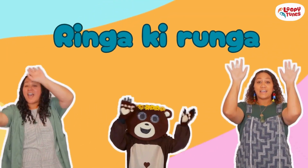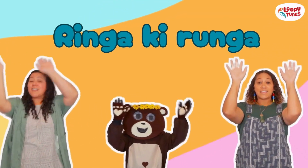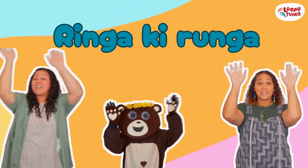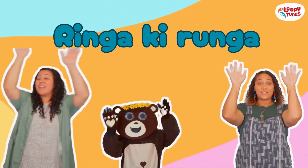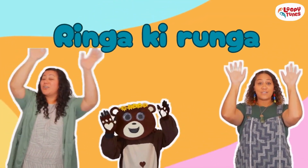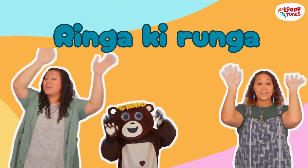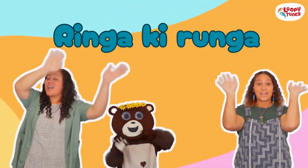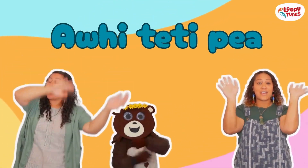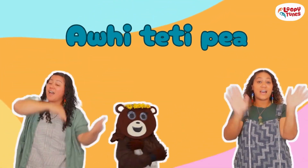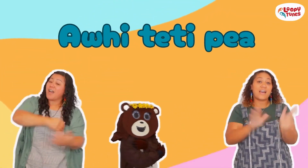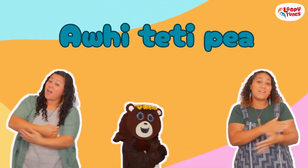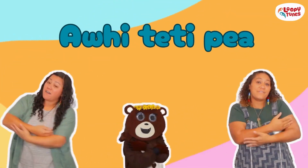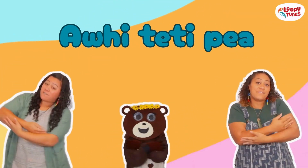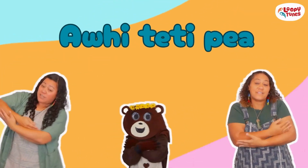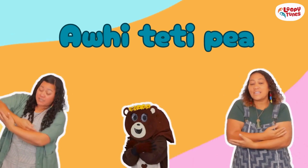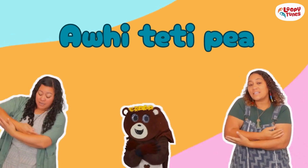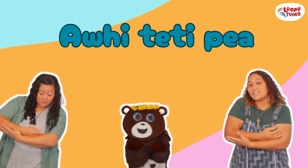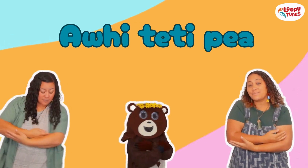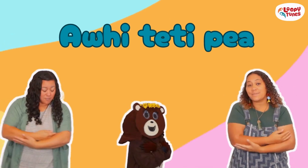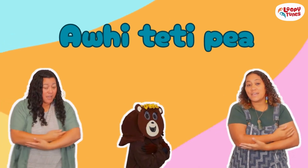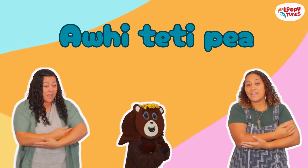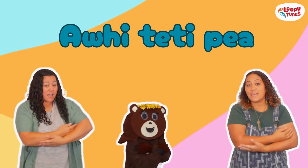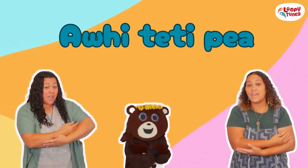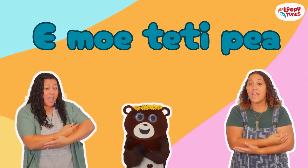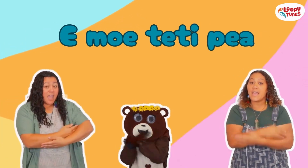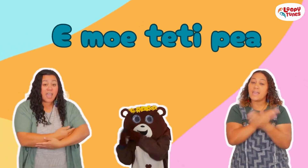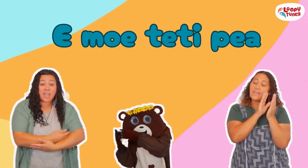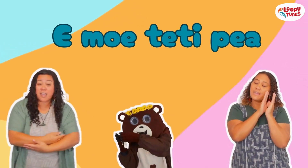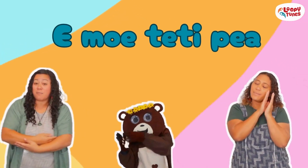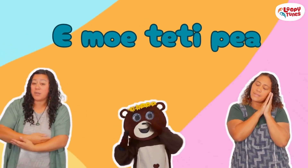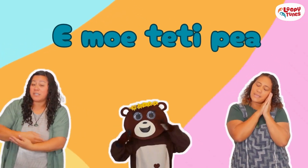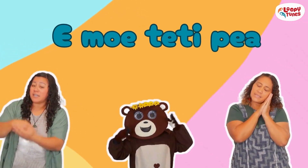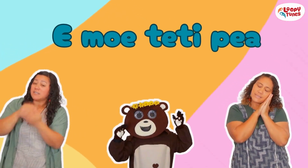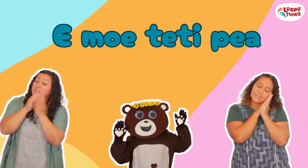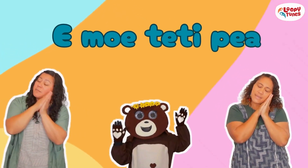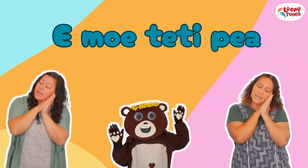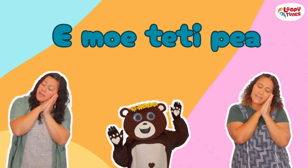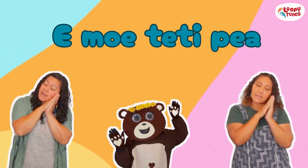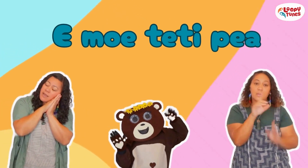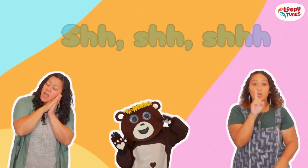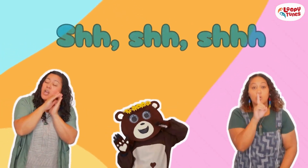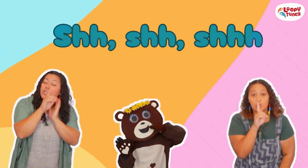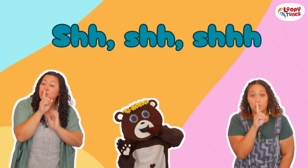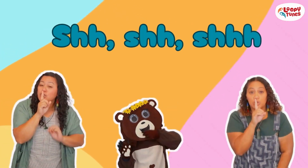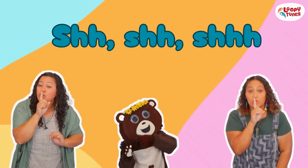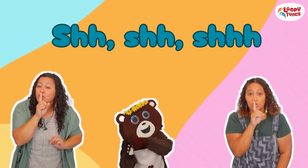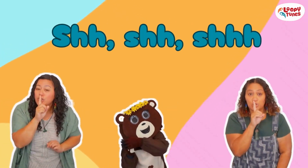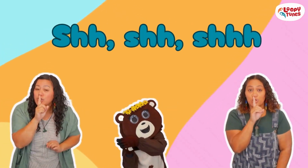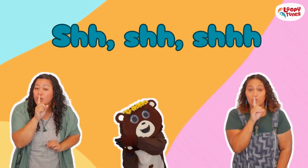ringa ki runga, awhi teti pea, e moe teti pea,